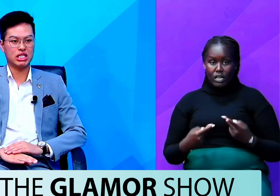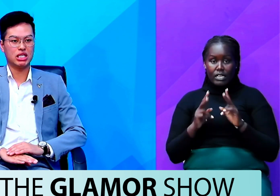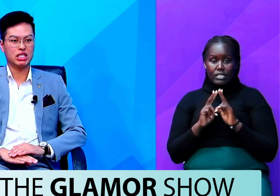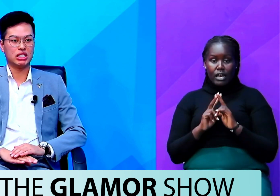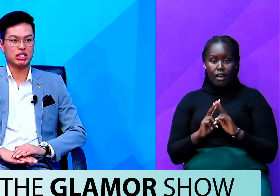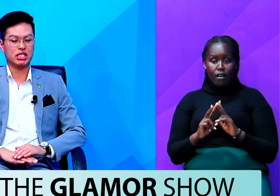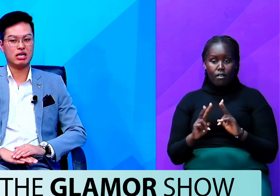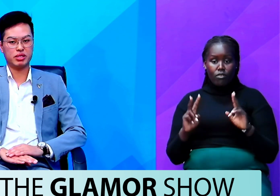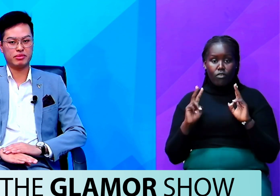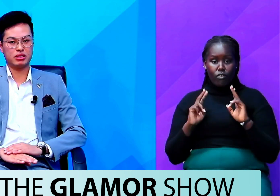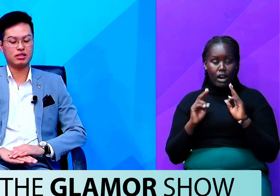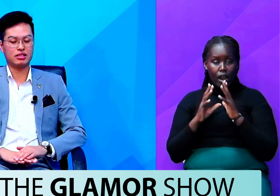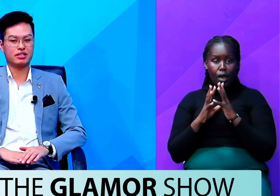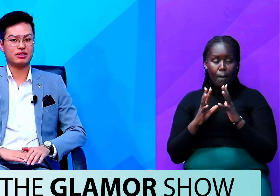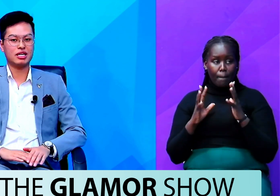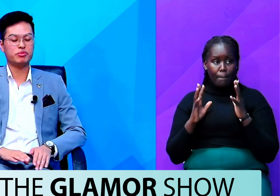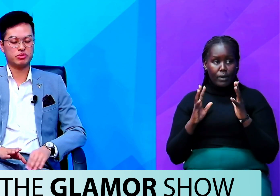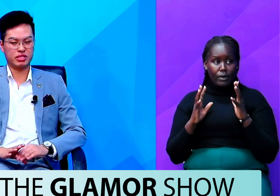big